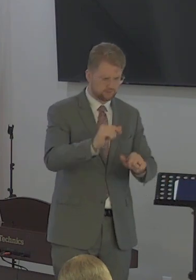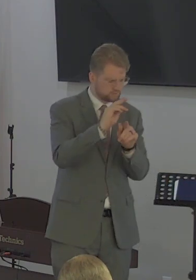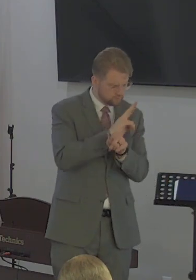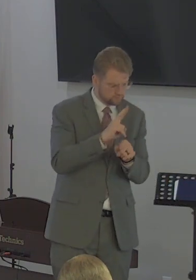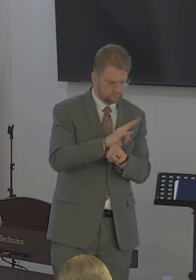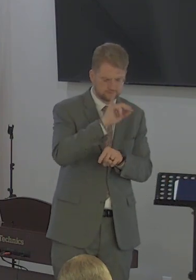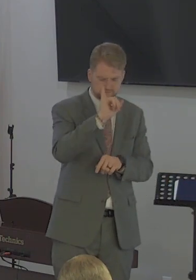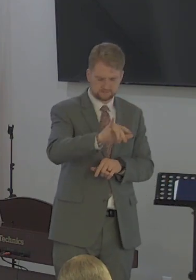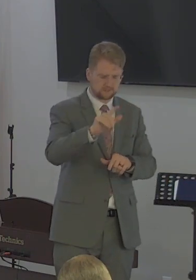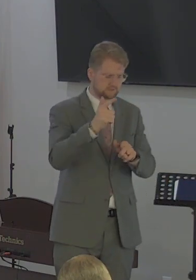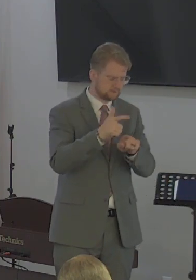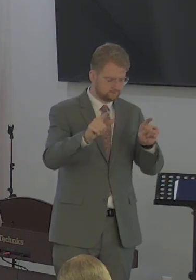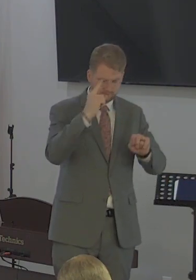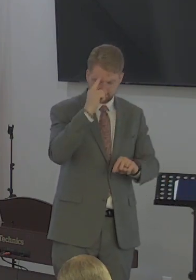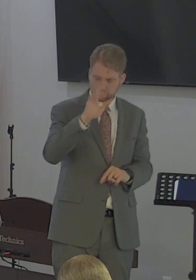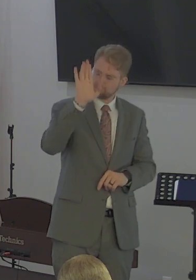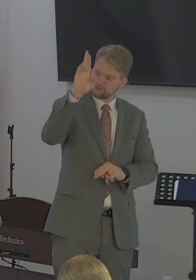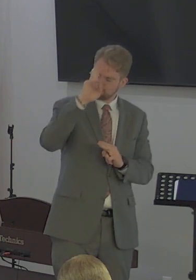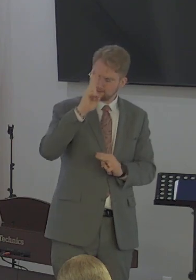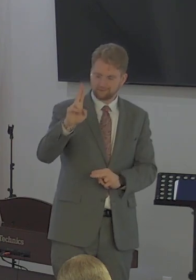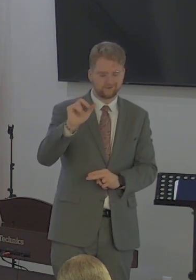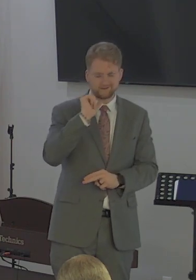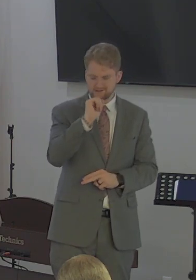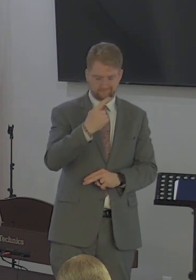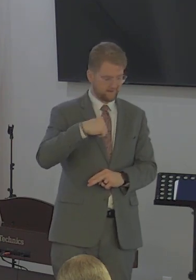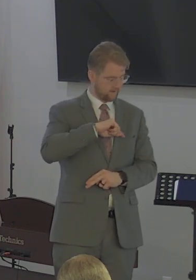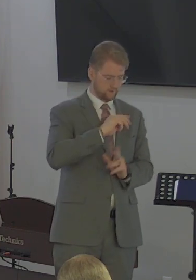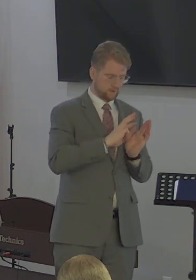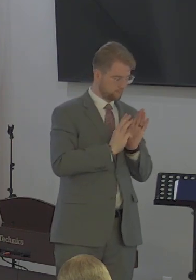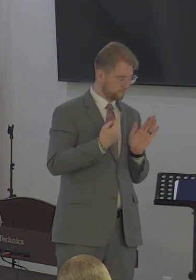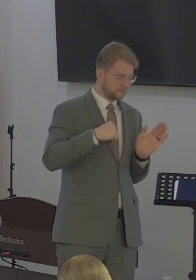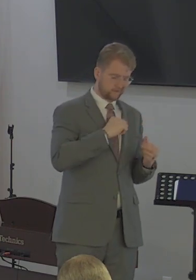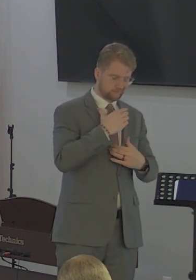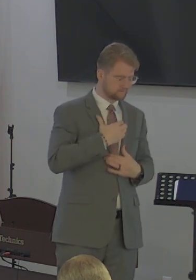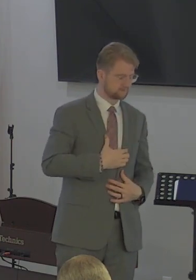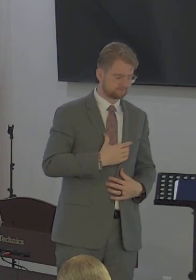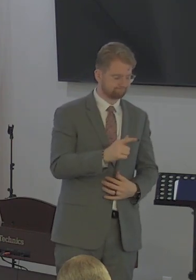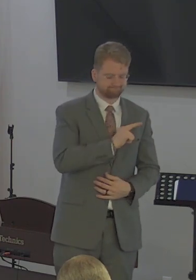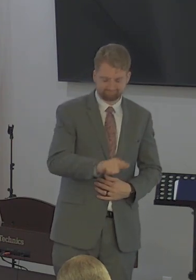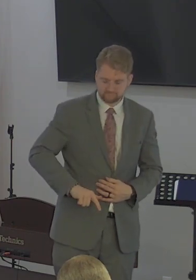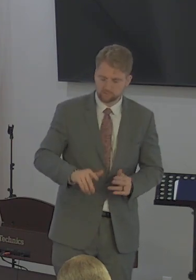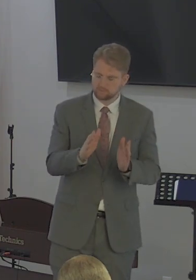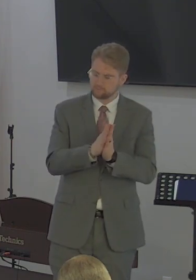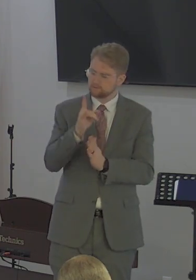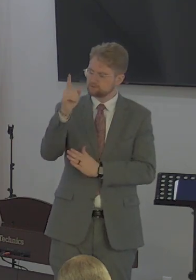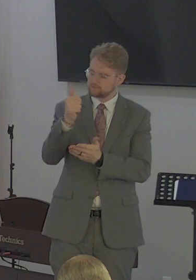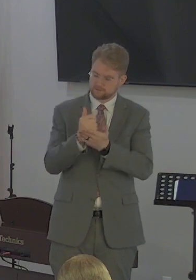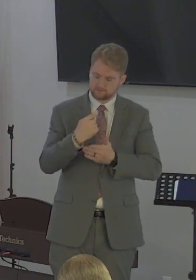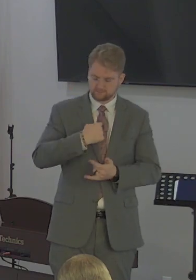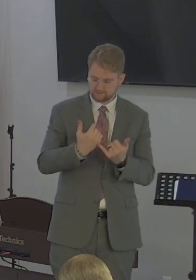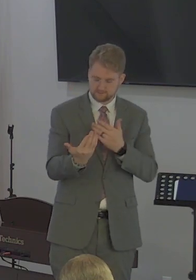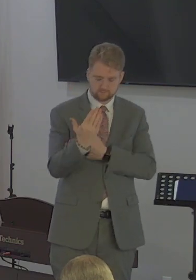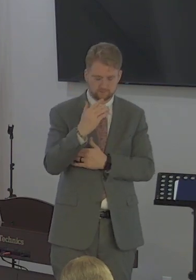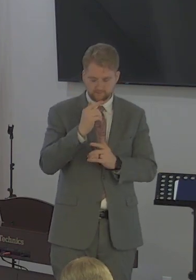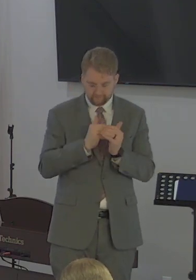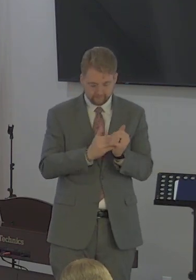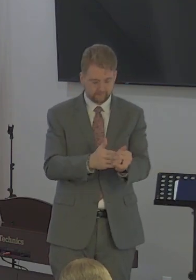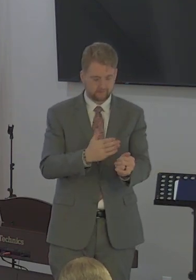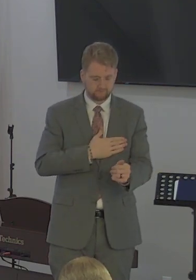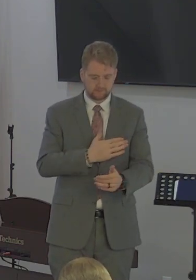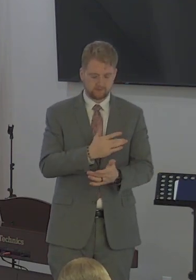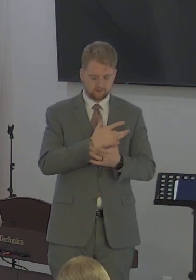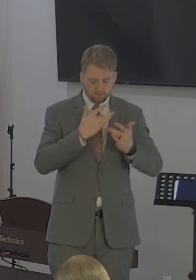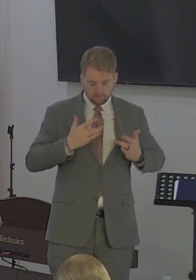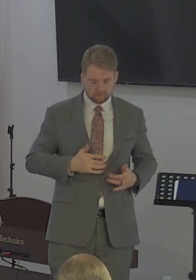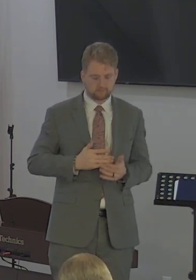and your glory and not for our own will or desire. Help me this morning, God. Guide my words. Guide my heart. I want to